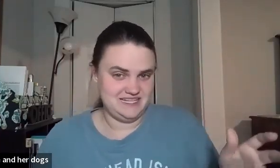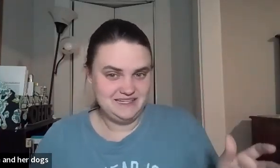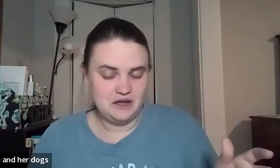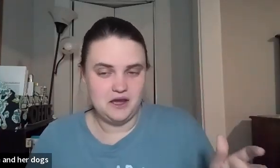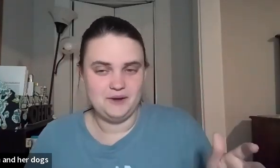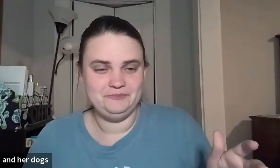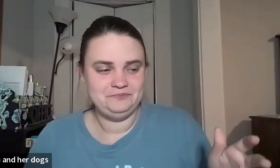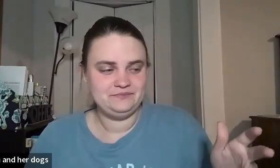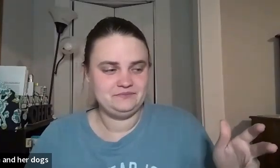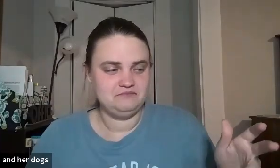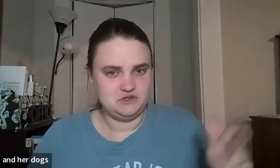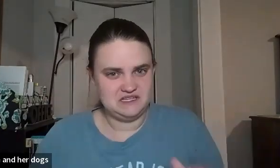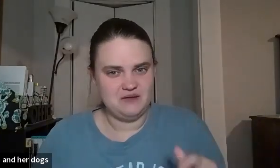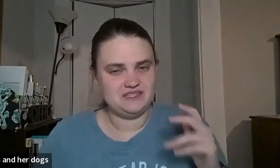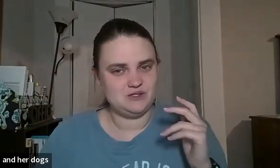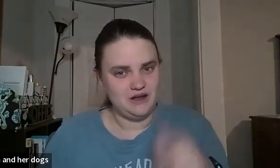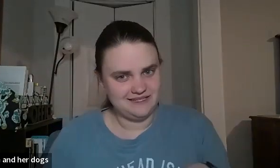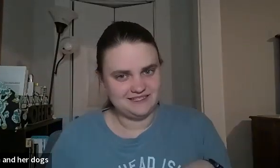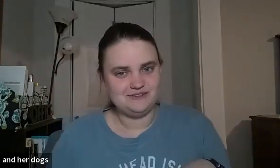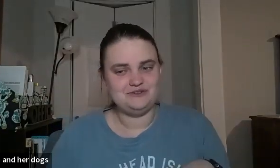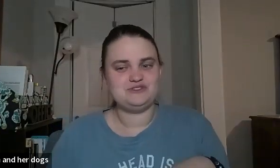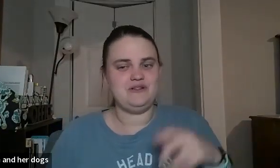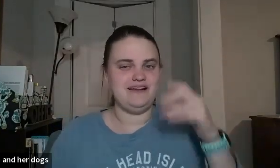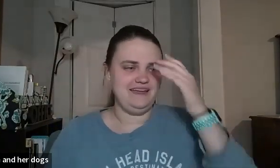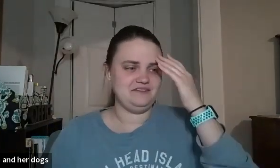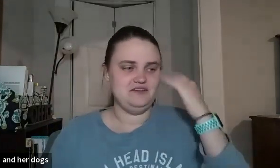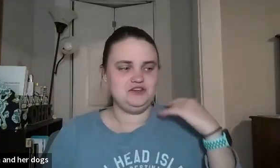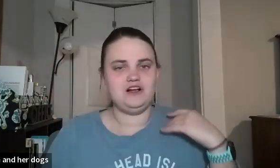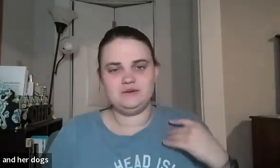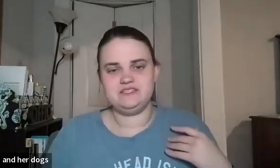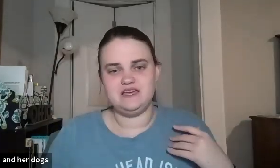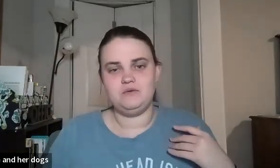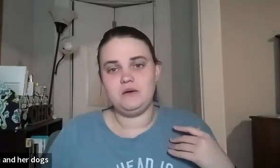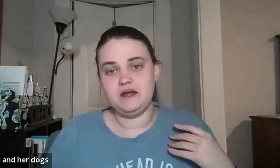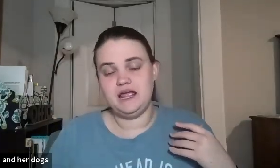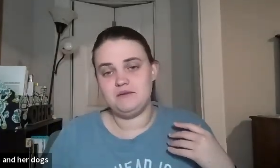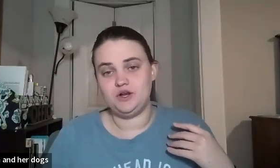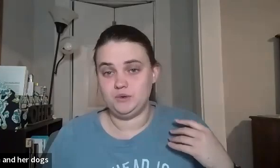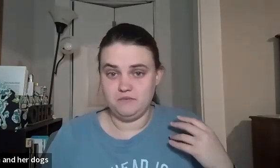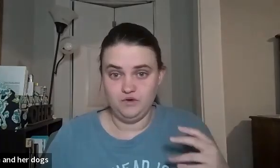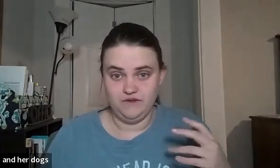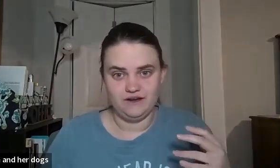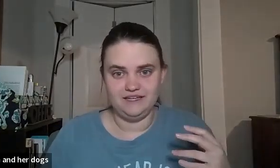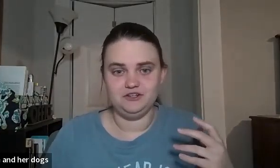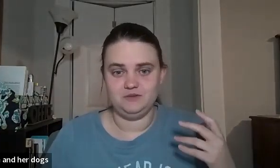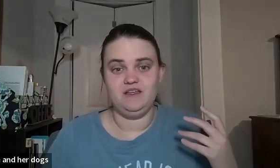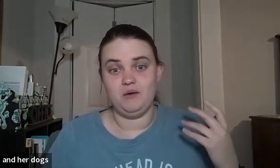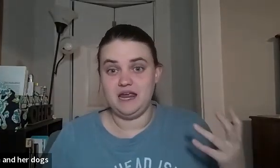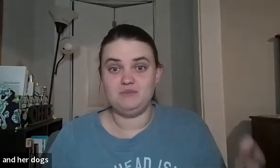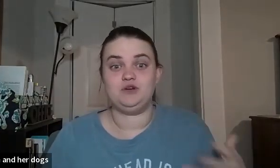mistake. Most of the time that's context clues. So like you're not going to be saying, well, I want a hamburger with a movie on it. You're going to be like, I want a hamburger with